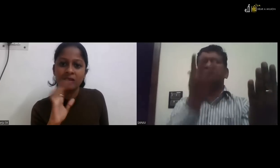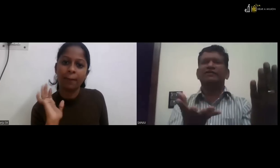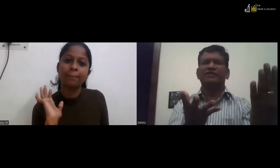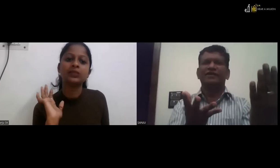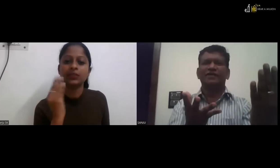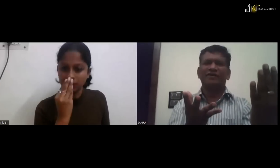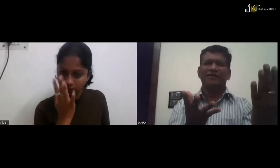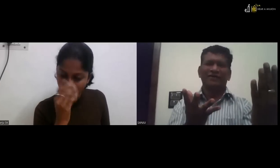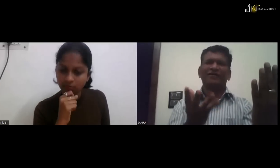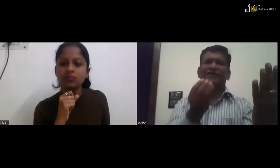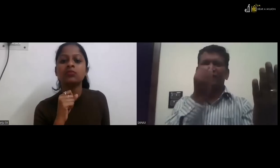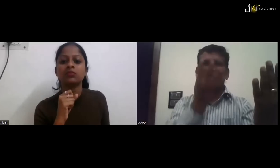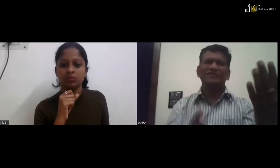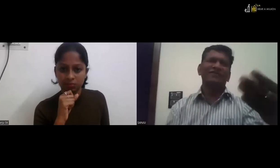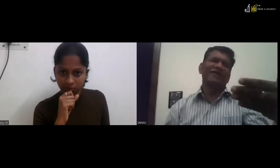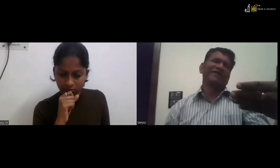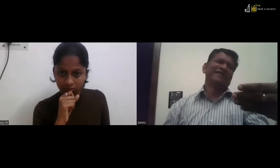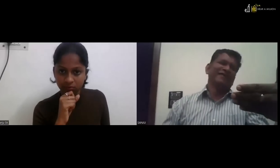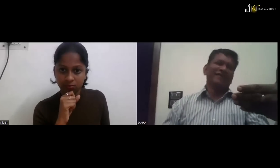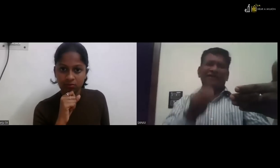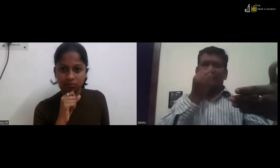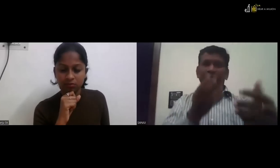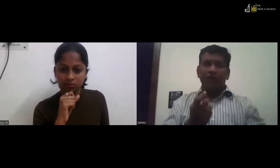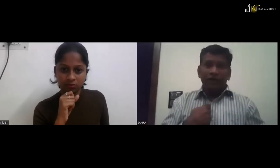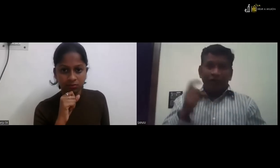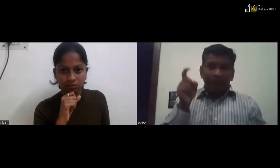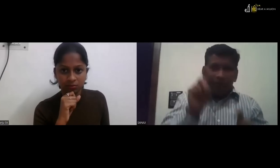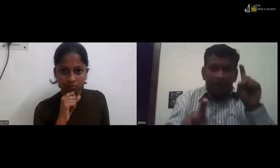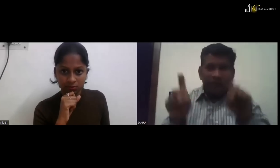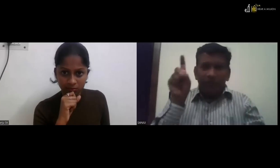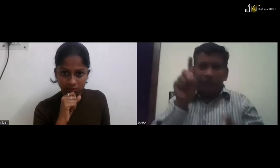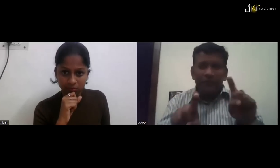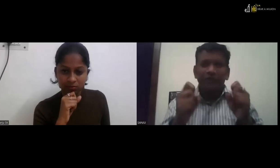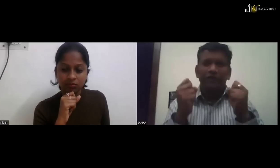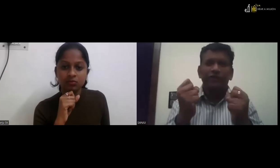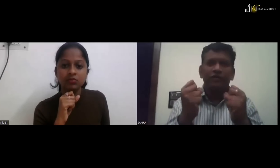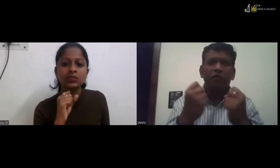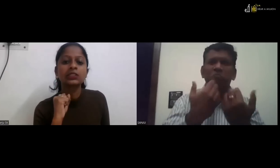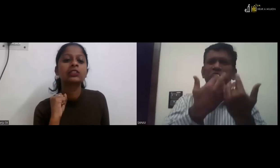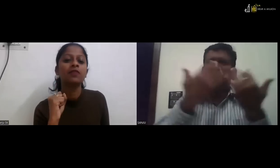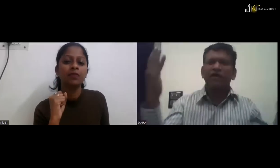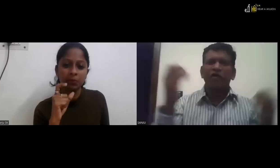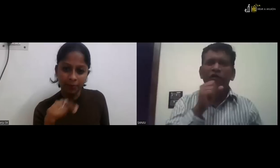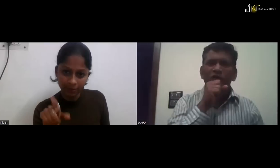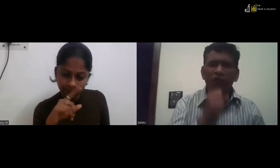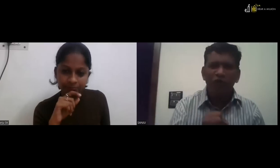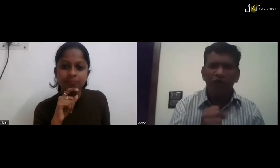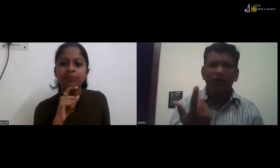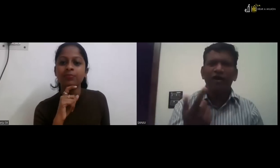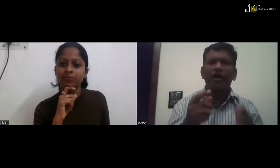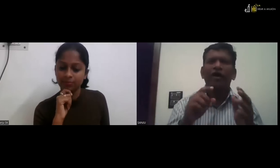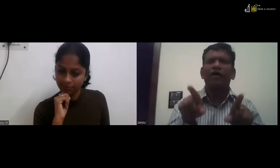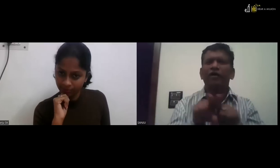Like from the YouTube, it's quite easy that we can see it, we can just tap here and there.